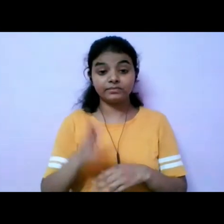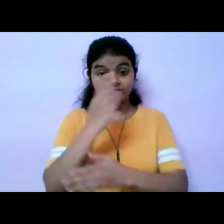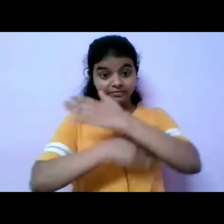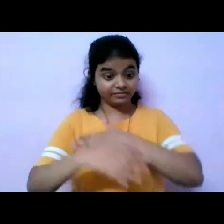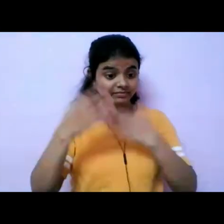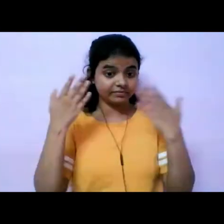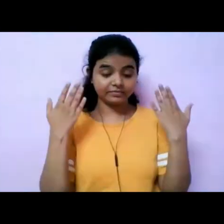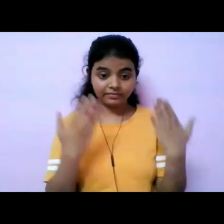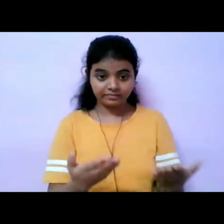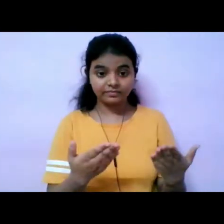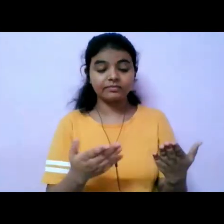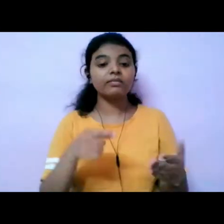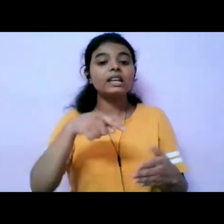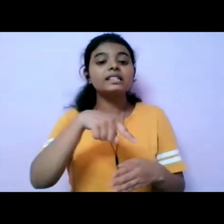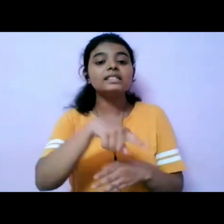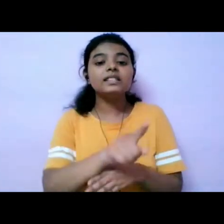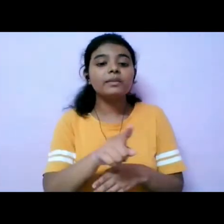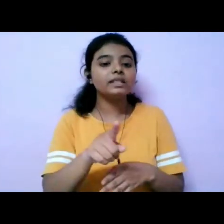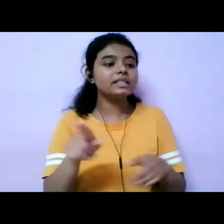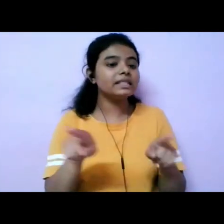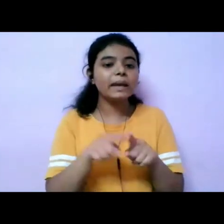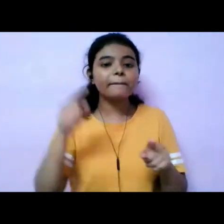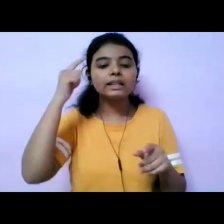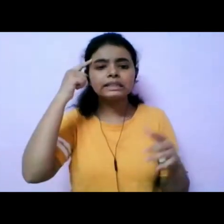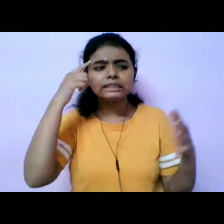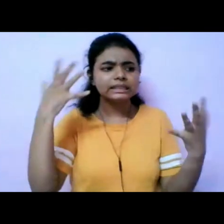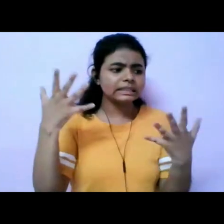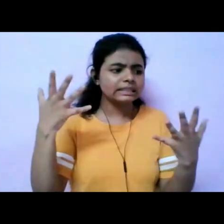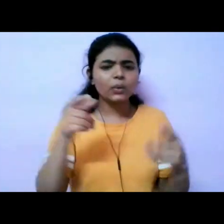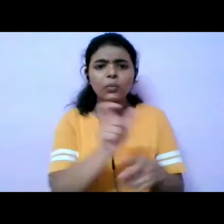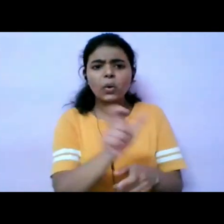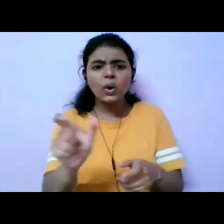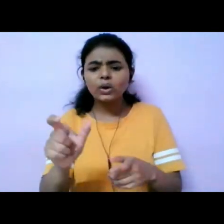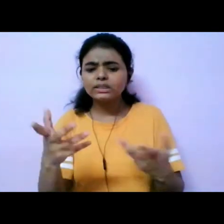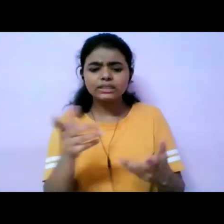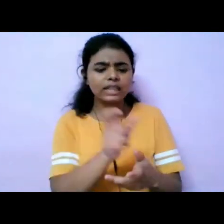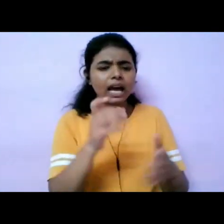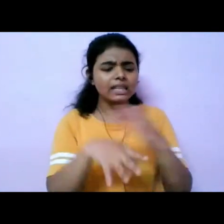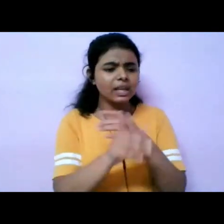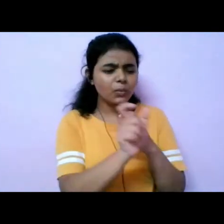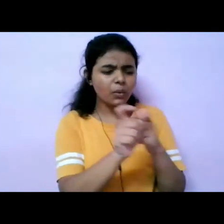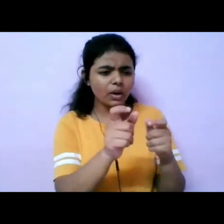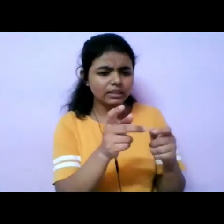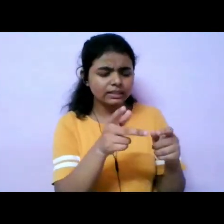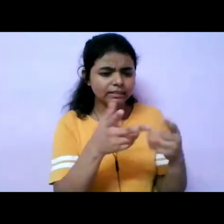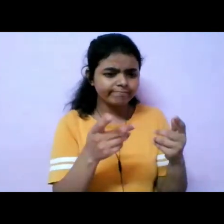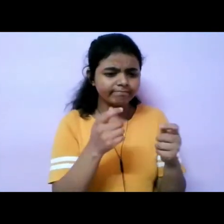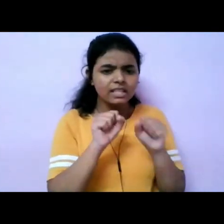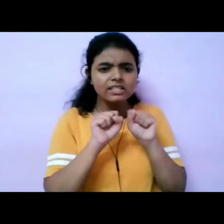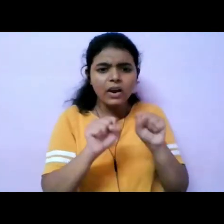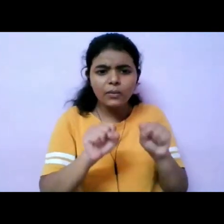Disability is itself a disturbance of words within words. It's filled